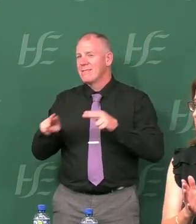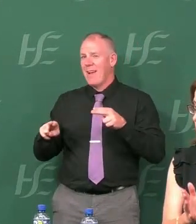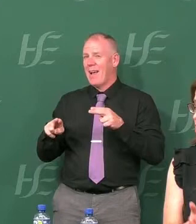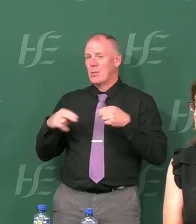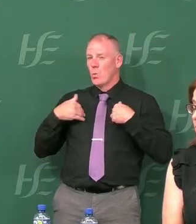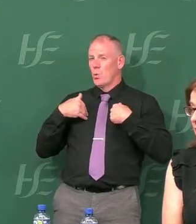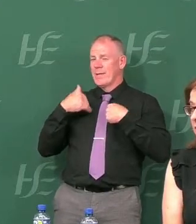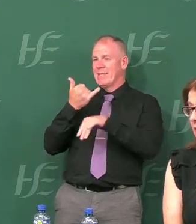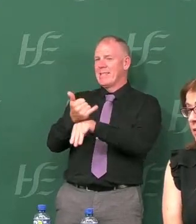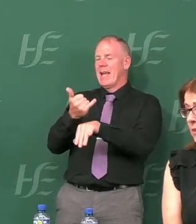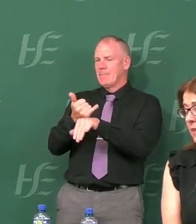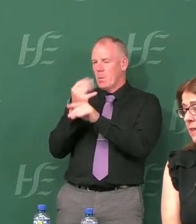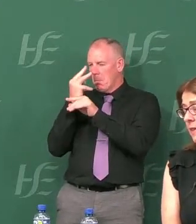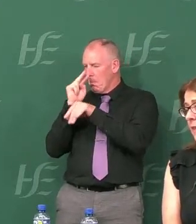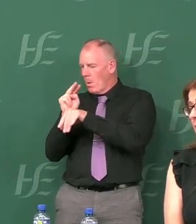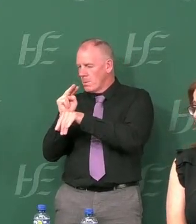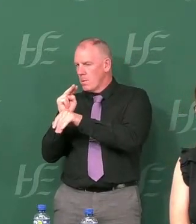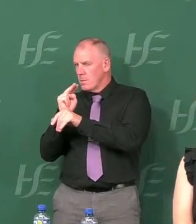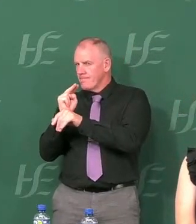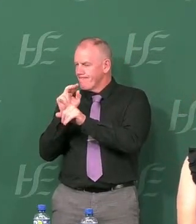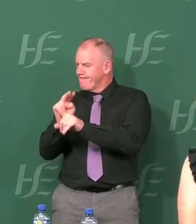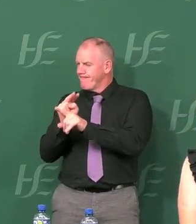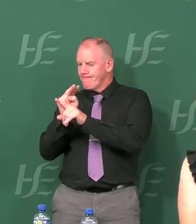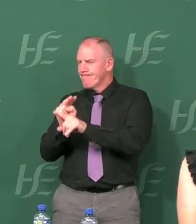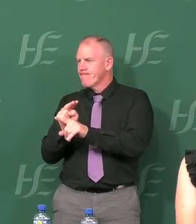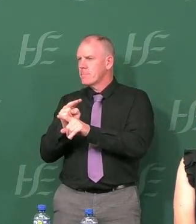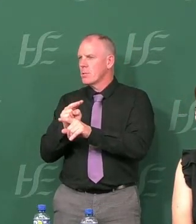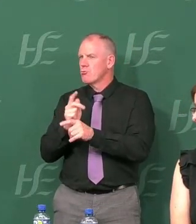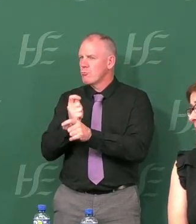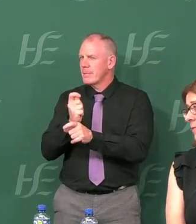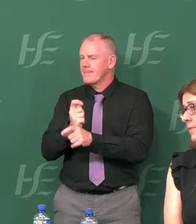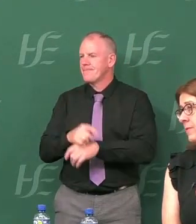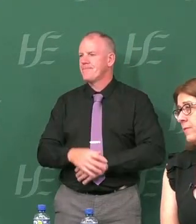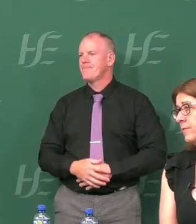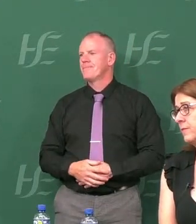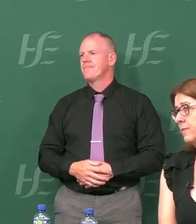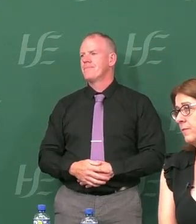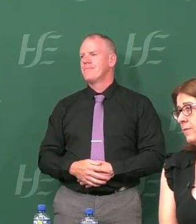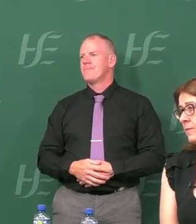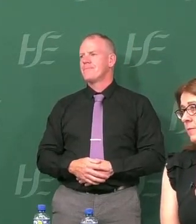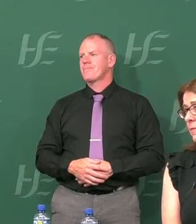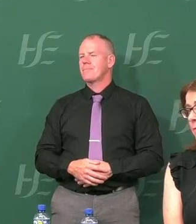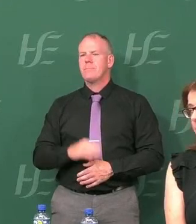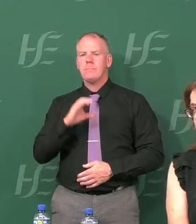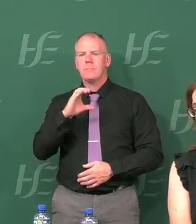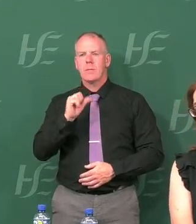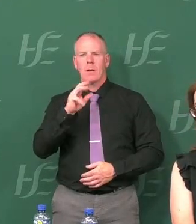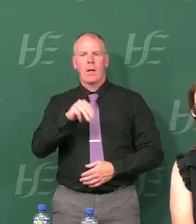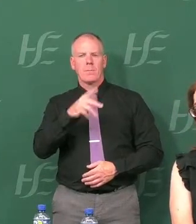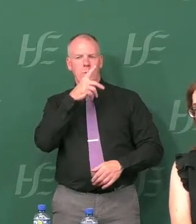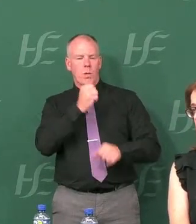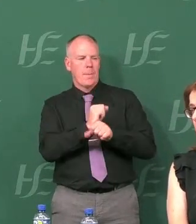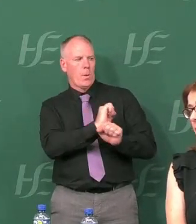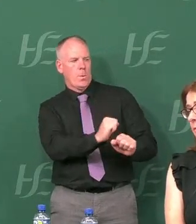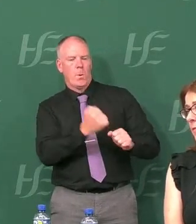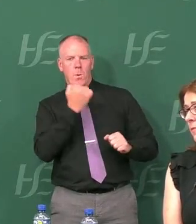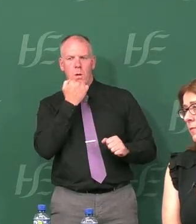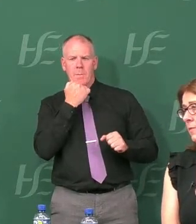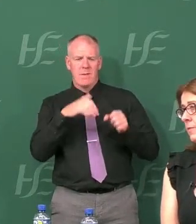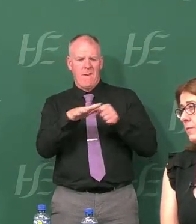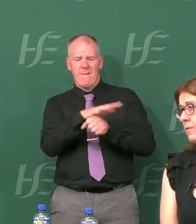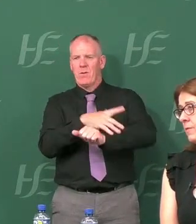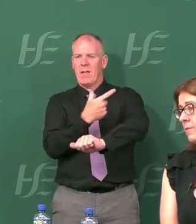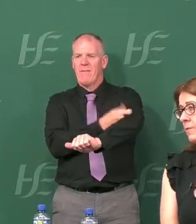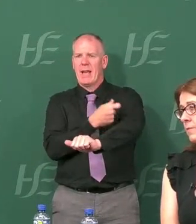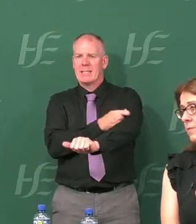it's, we are watching it very, very closely. In terms of, Colin, your figures there, you were going through fully